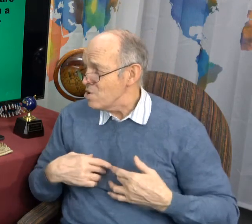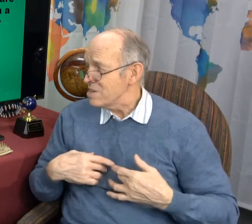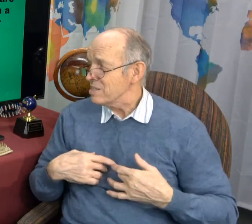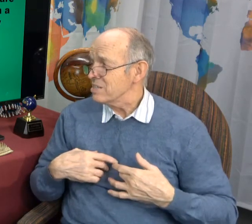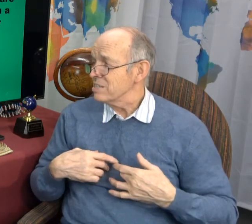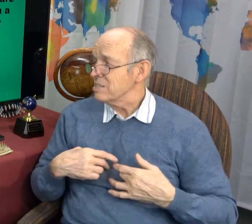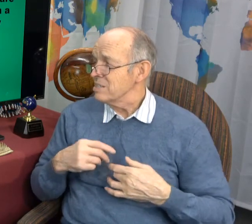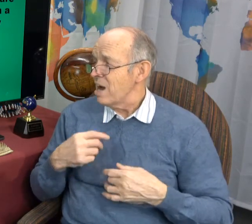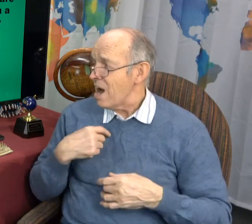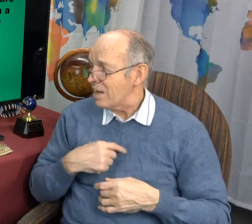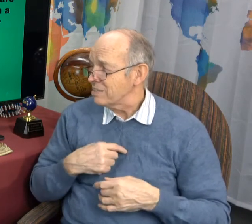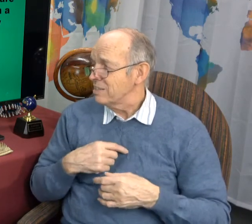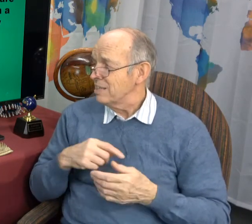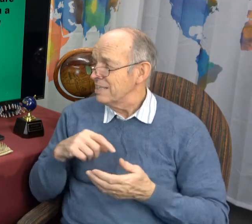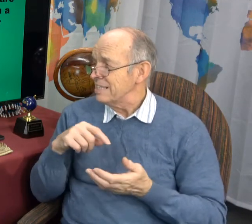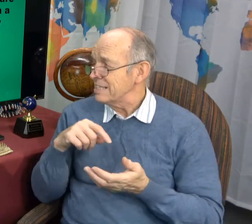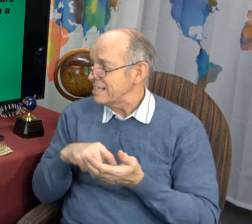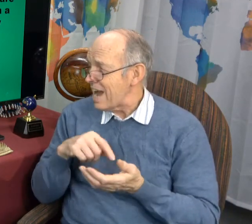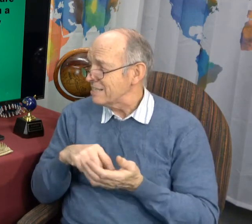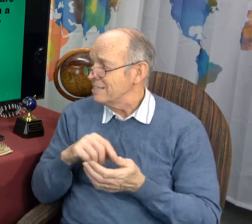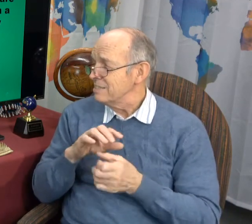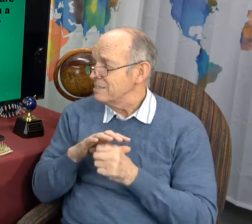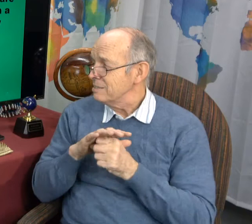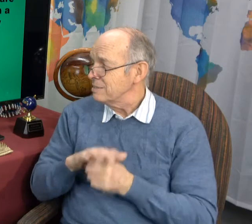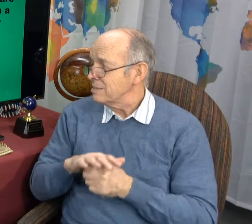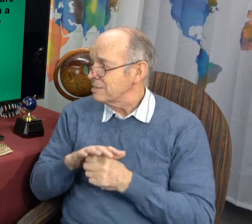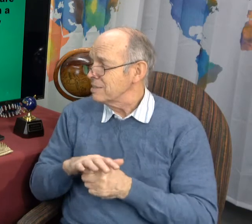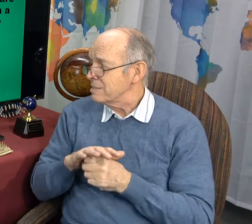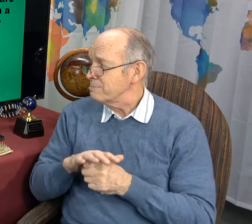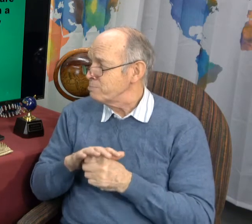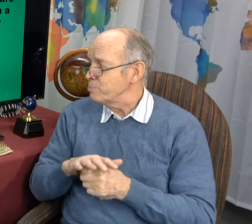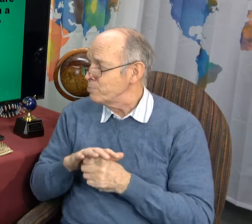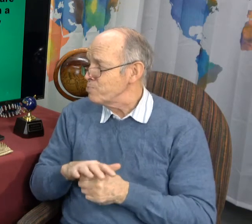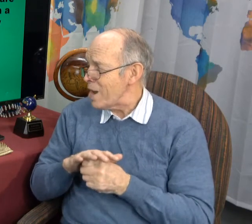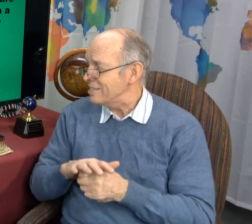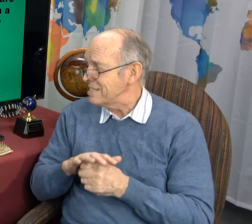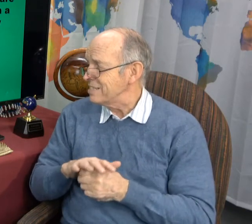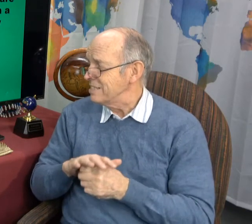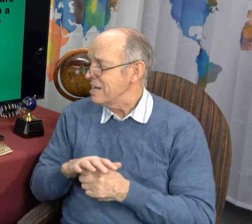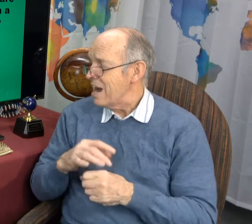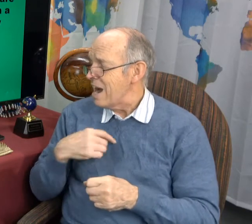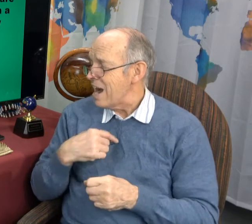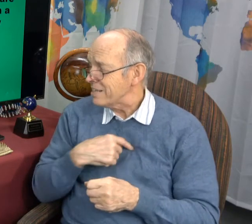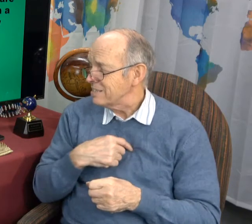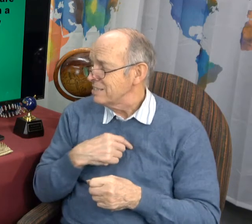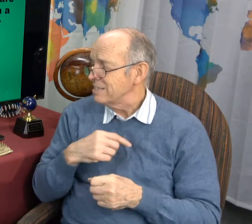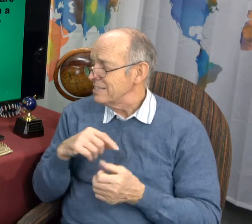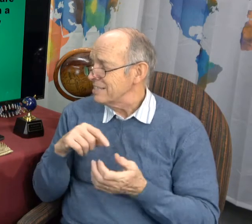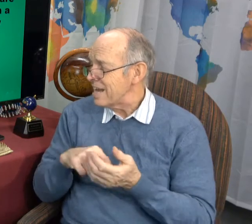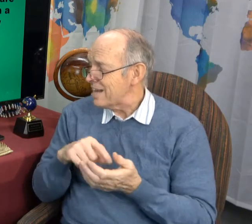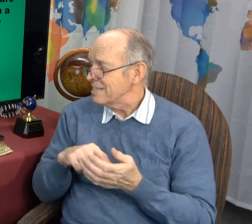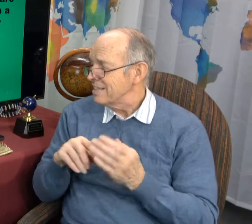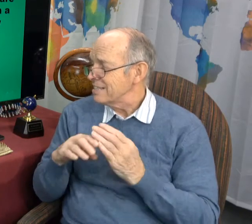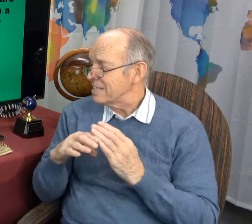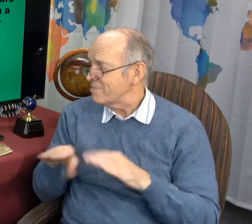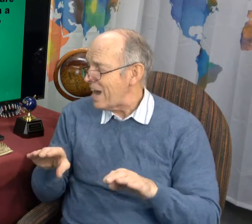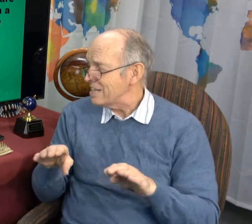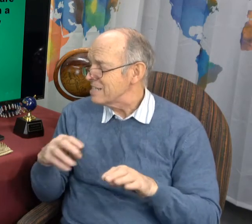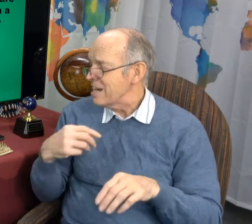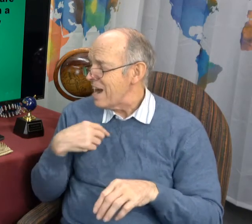Victorious. Us. That. To practice. At that divided,